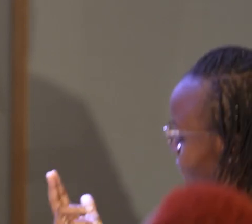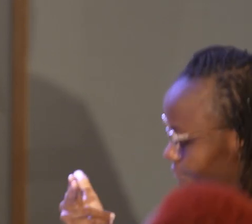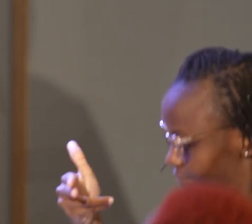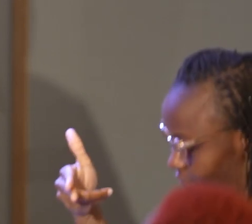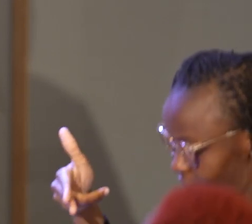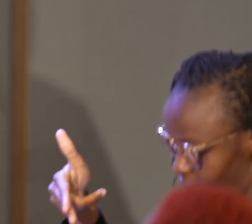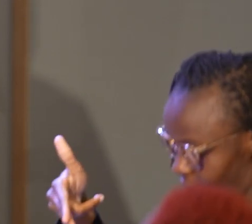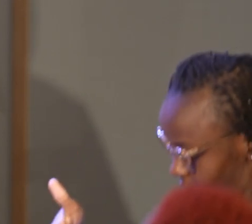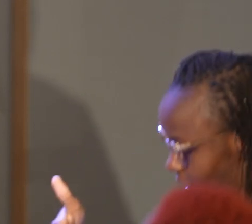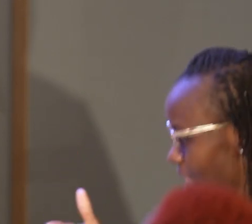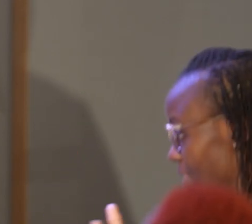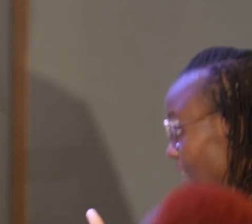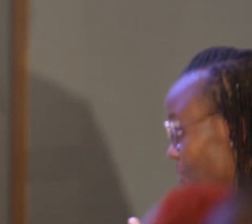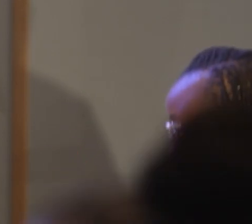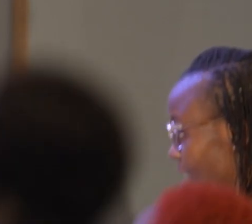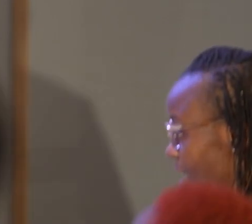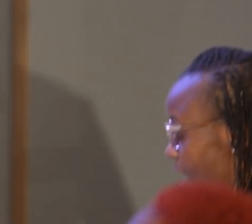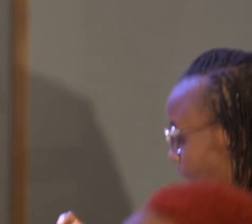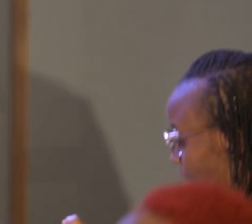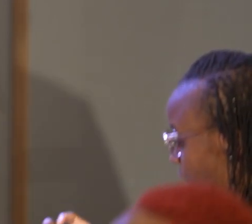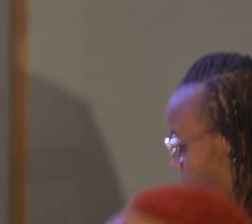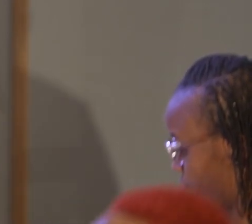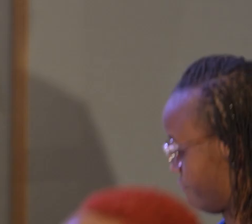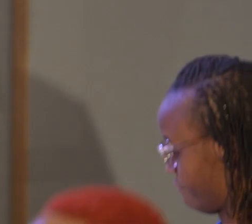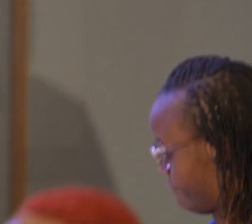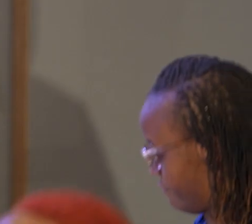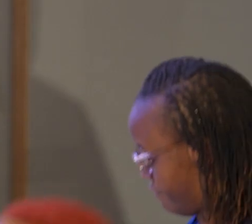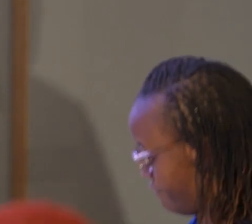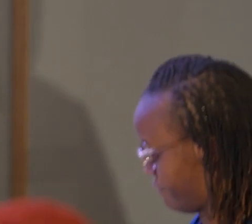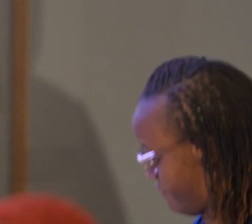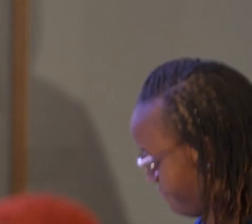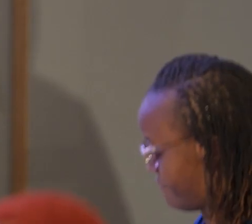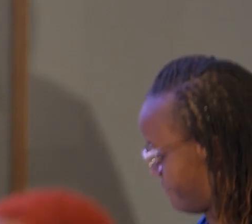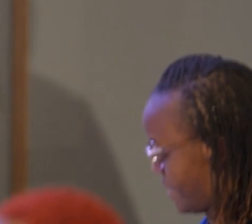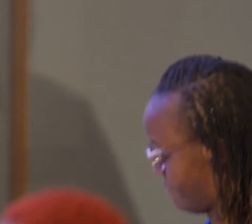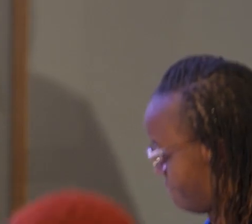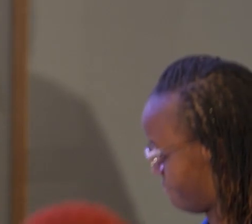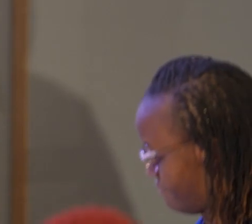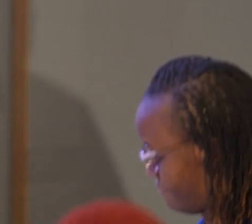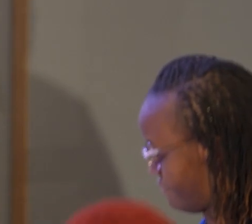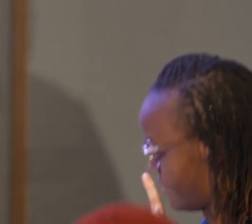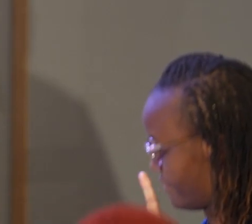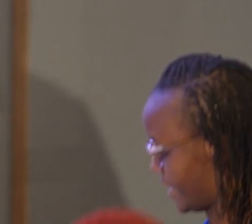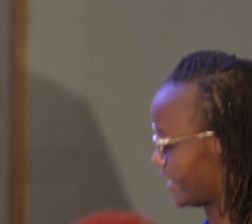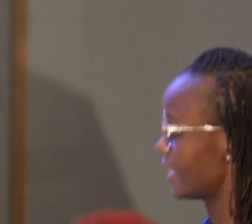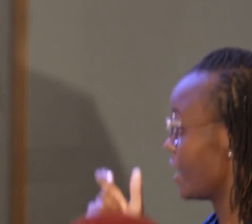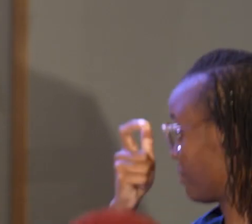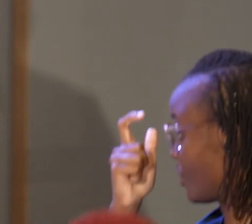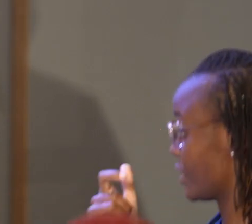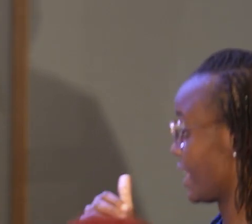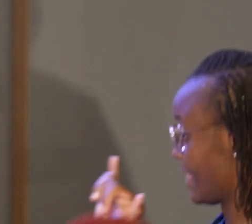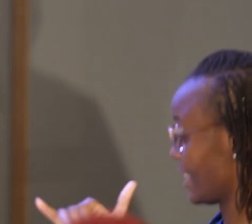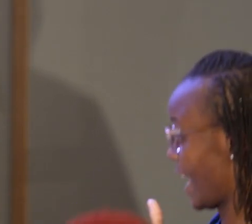would insert my card on the point of sale machine, or the pin and chip machine. And because it had a